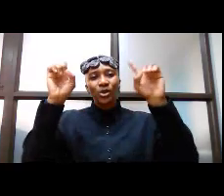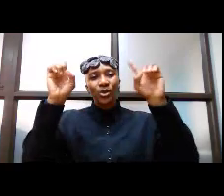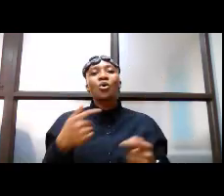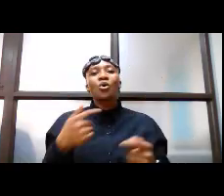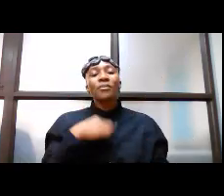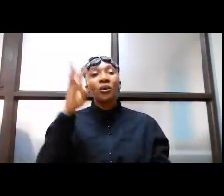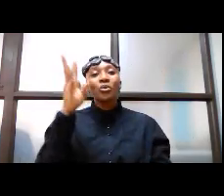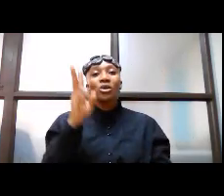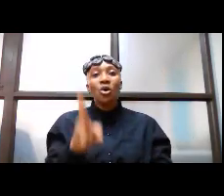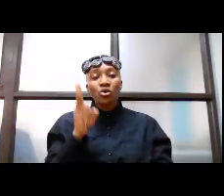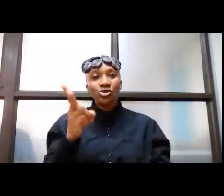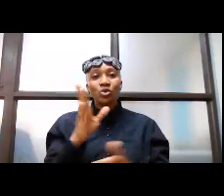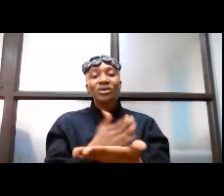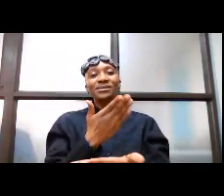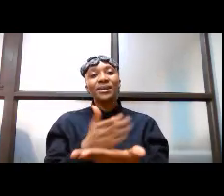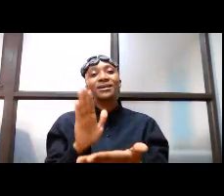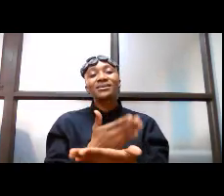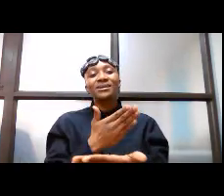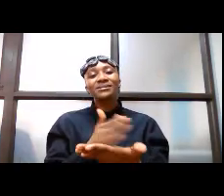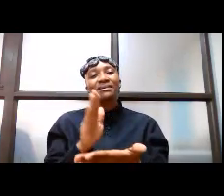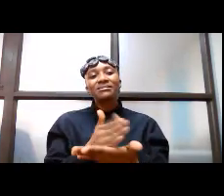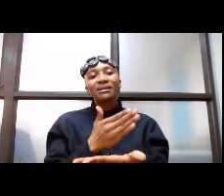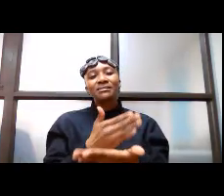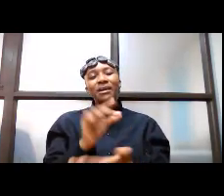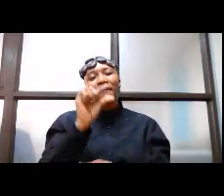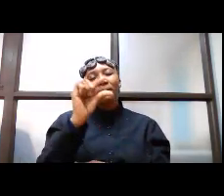be sharing a little bit about